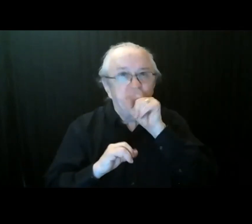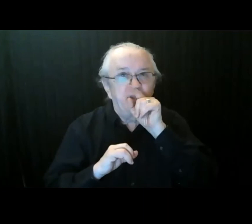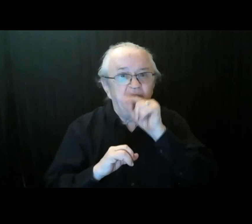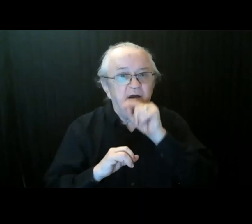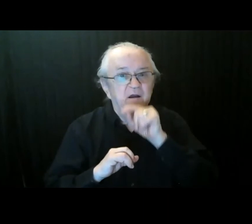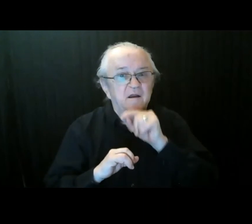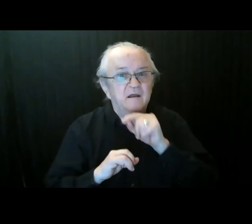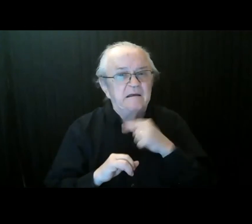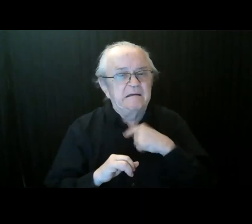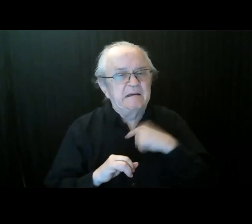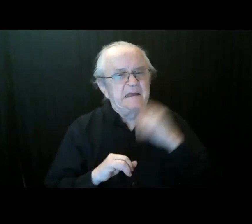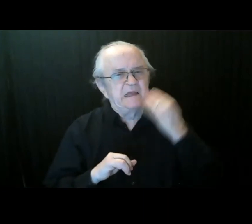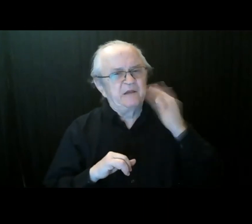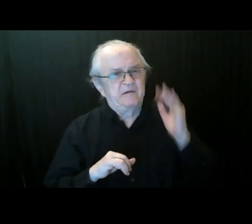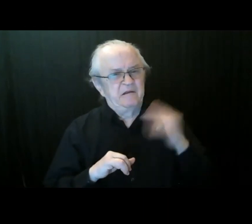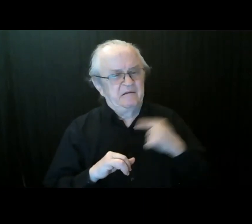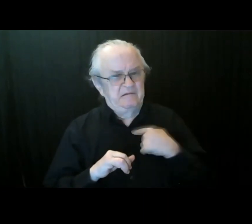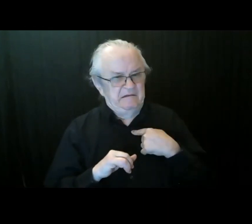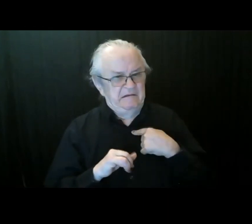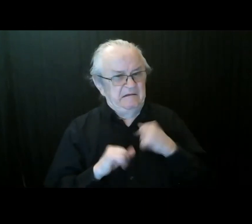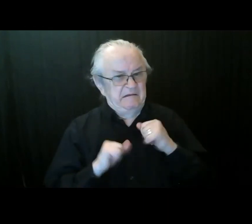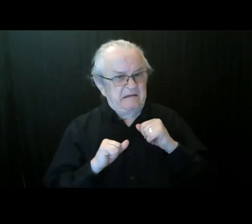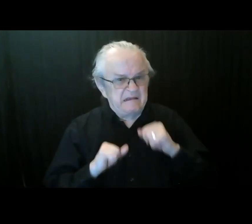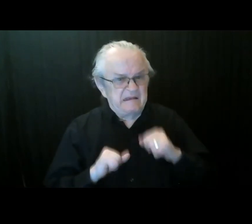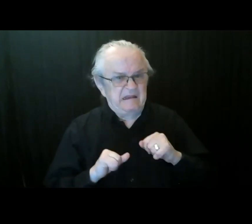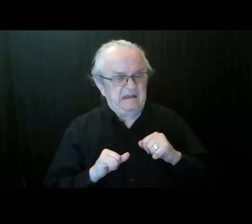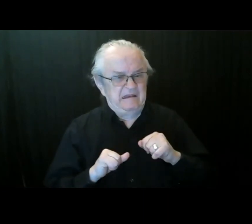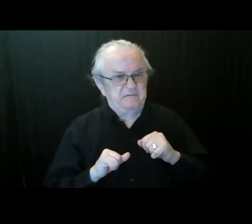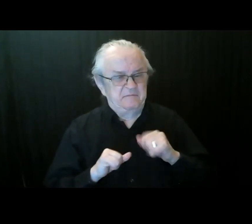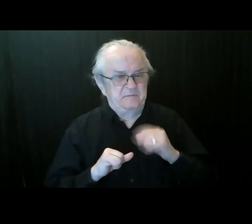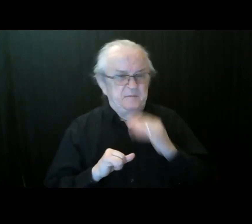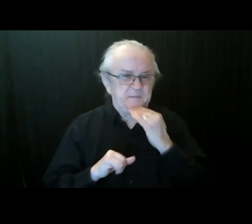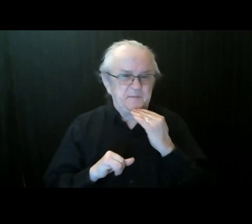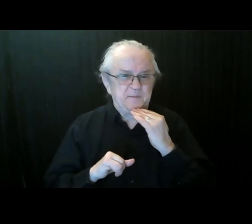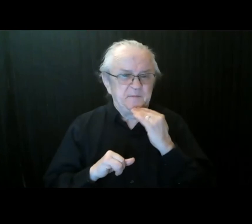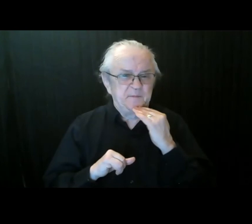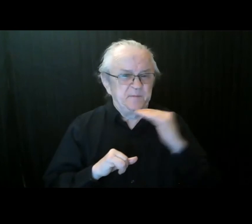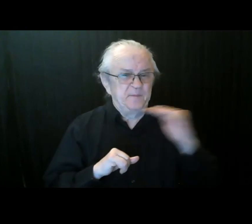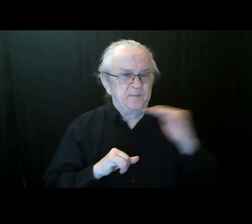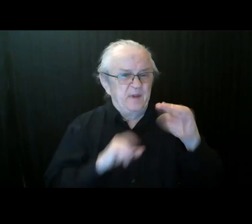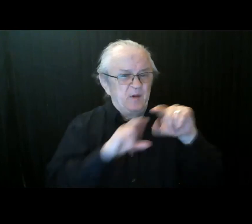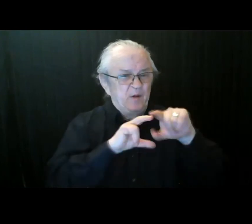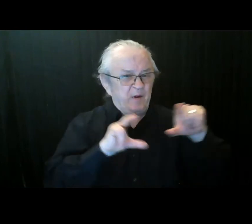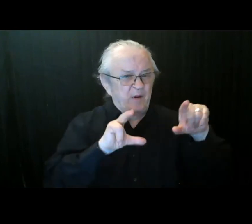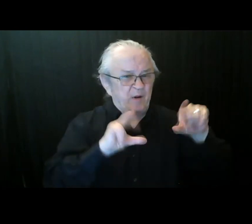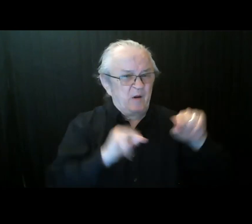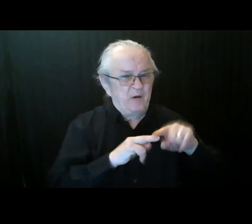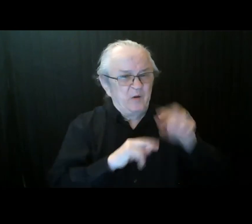I don't know whether I could bring myself to send a get well card to a cat person if the cat person became